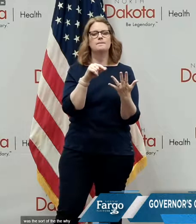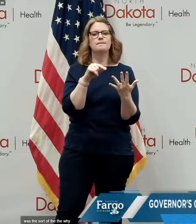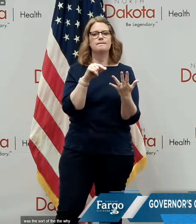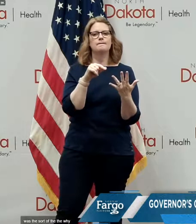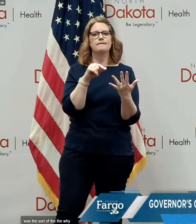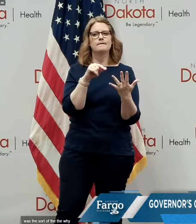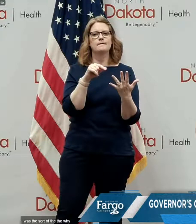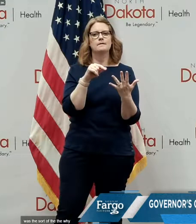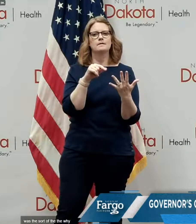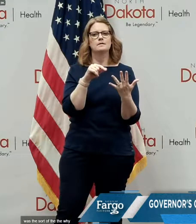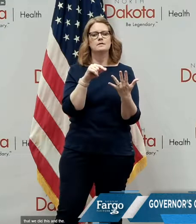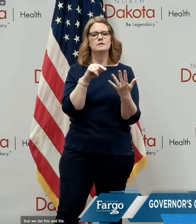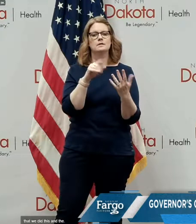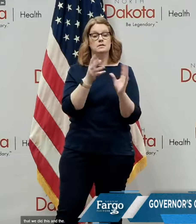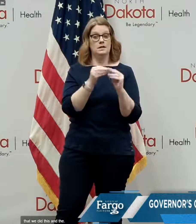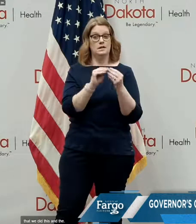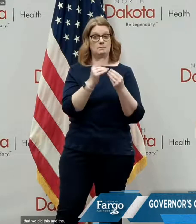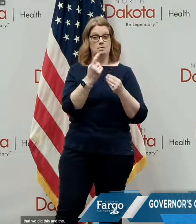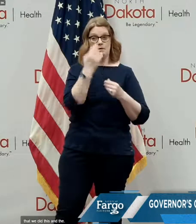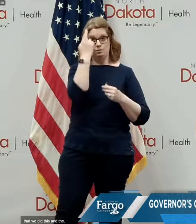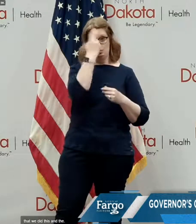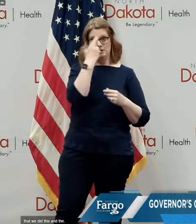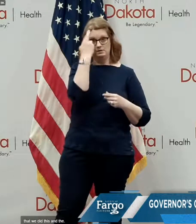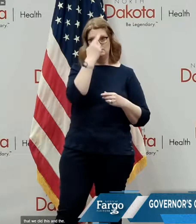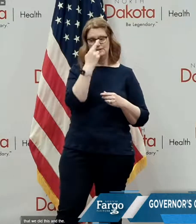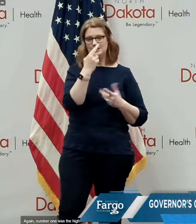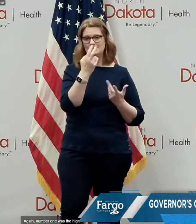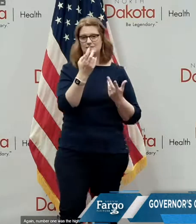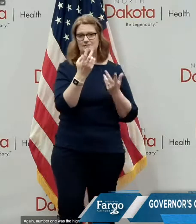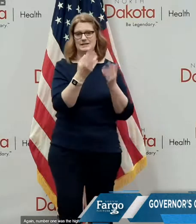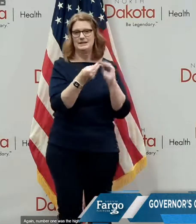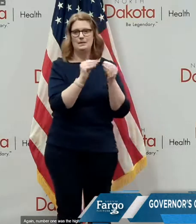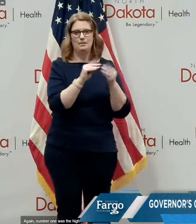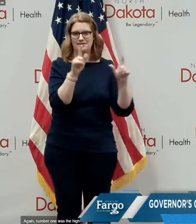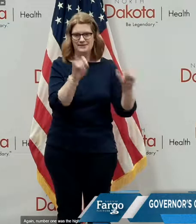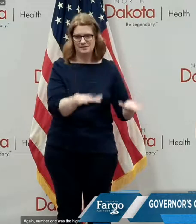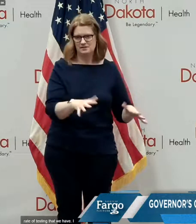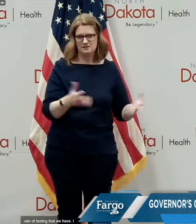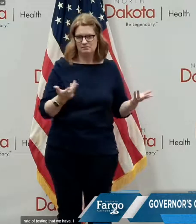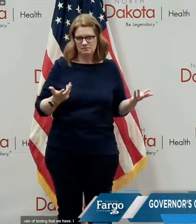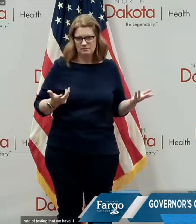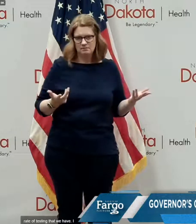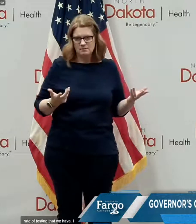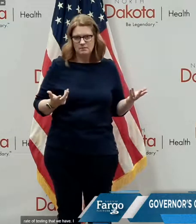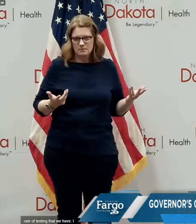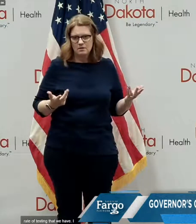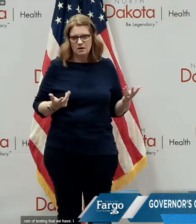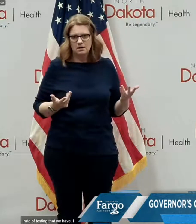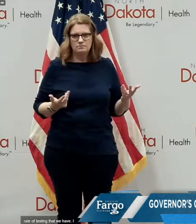again, number one was the high rate of testing that we have. I mean, when we're